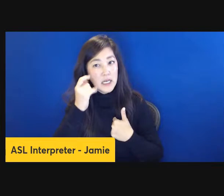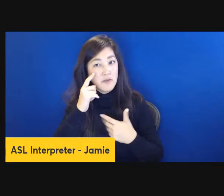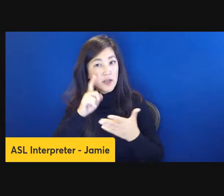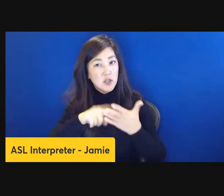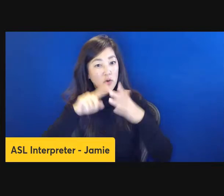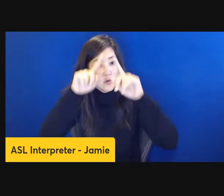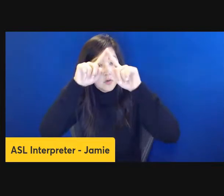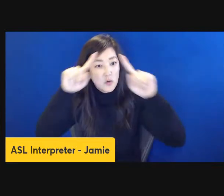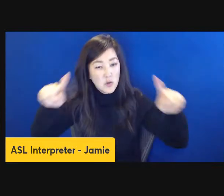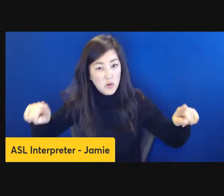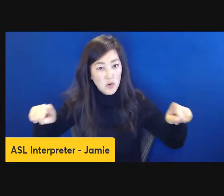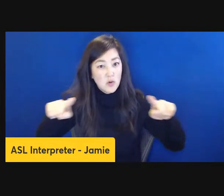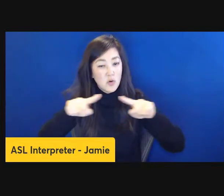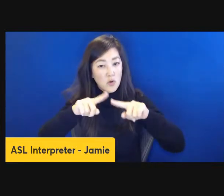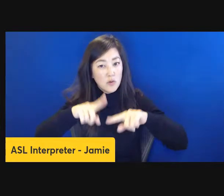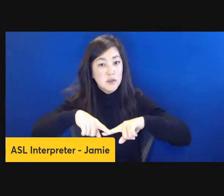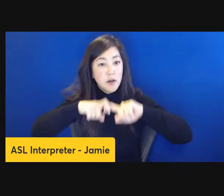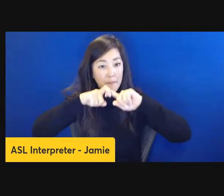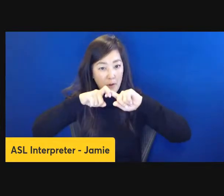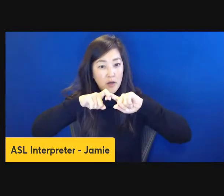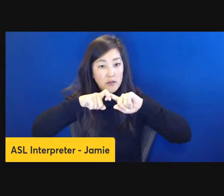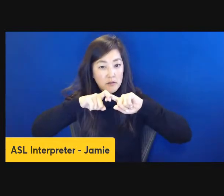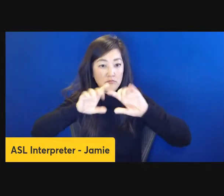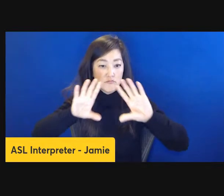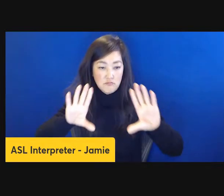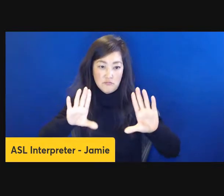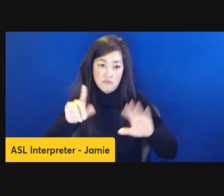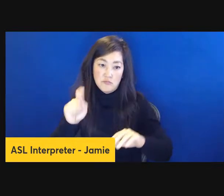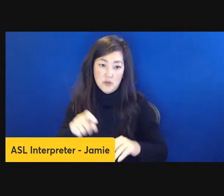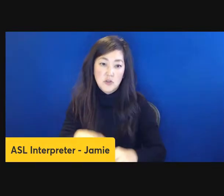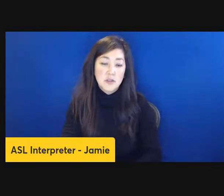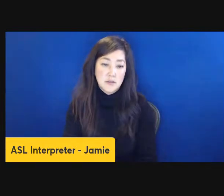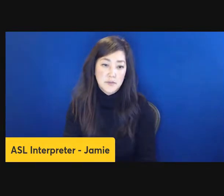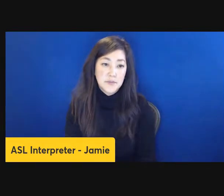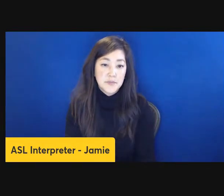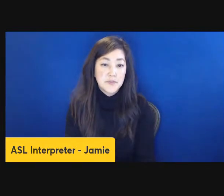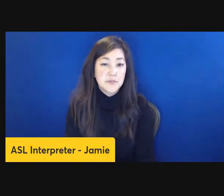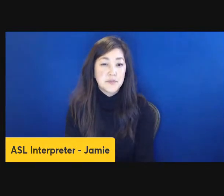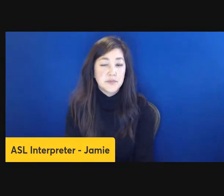should have pause. So beyond